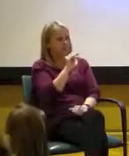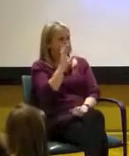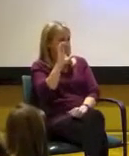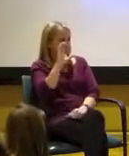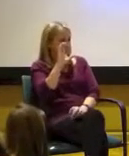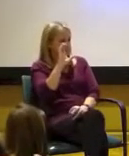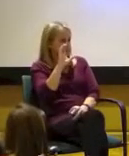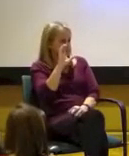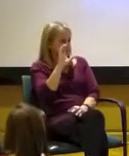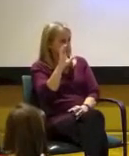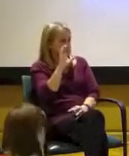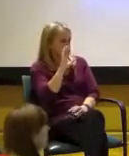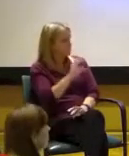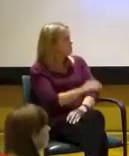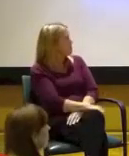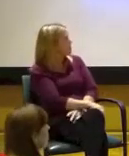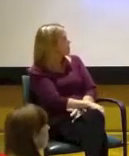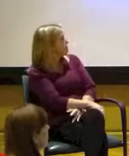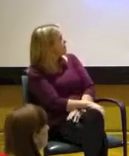myelomeningocele population.